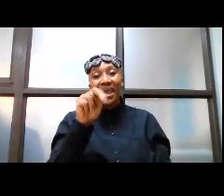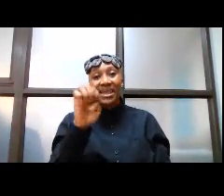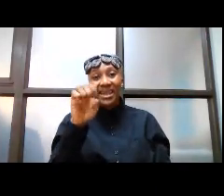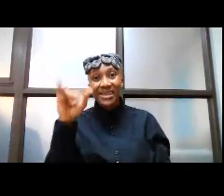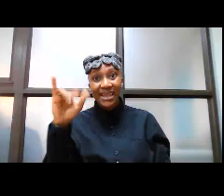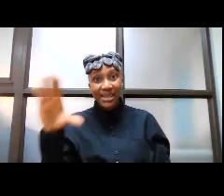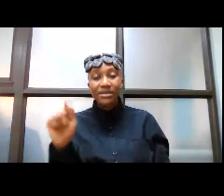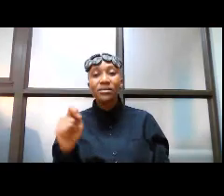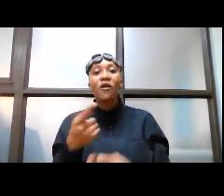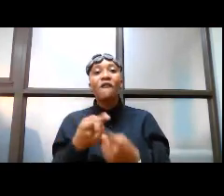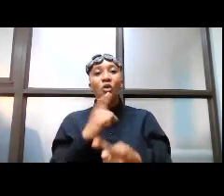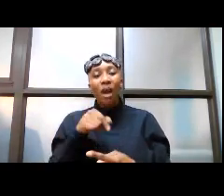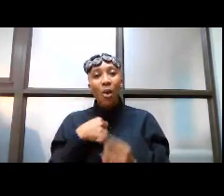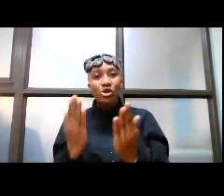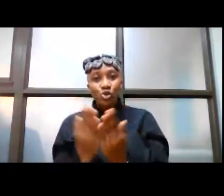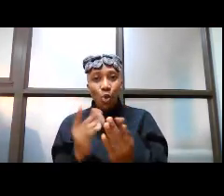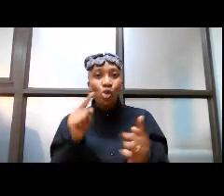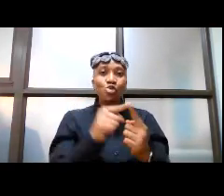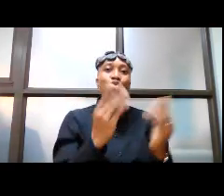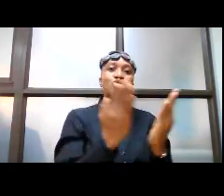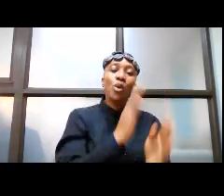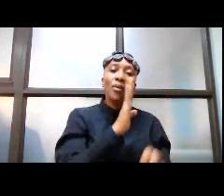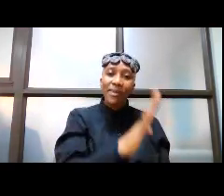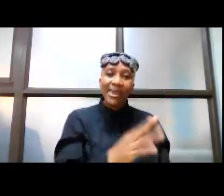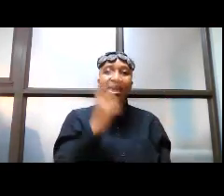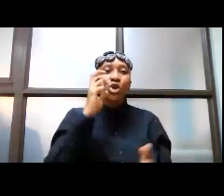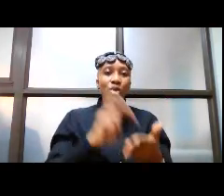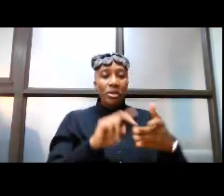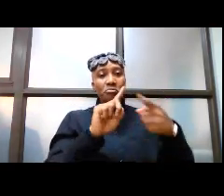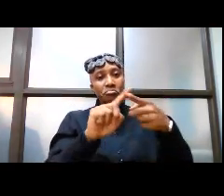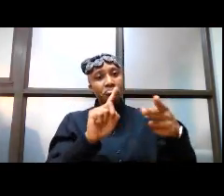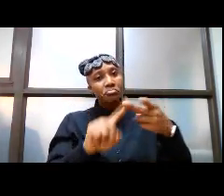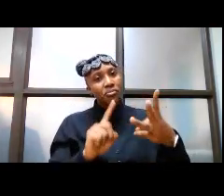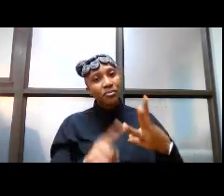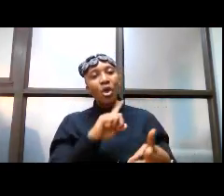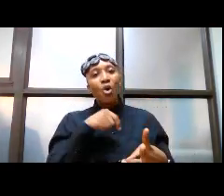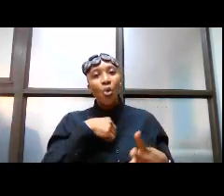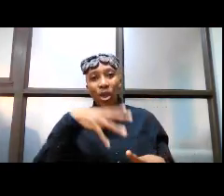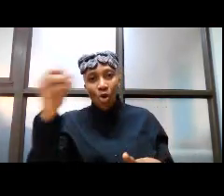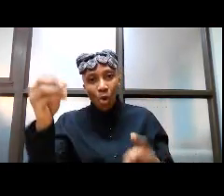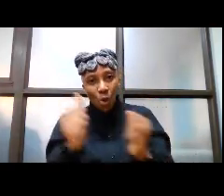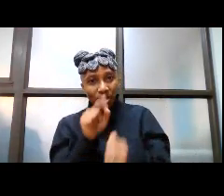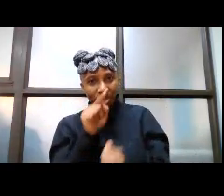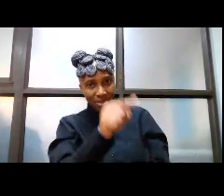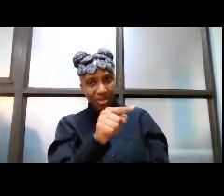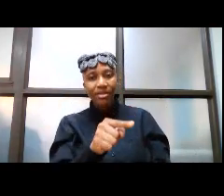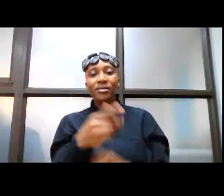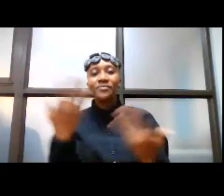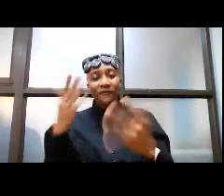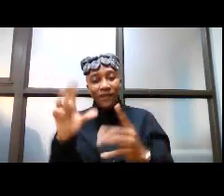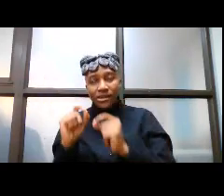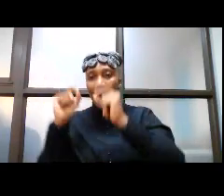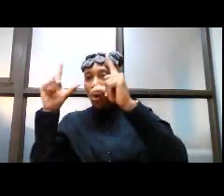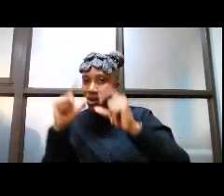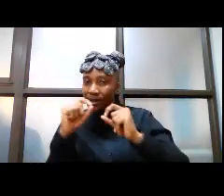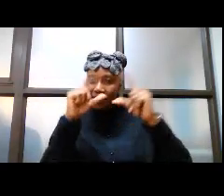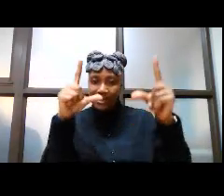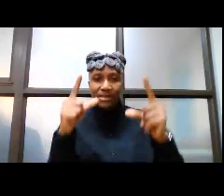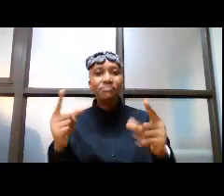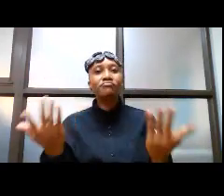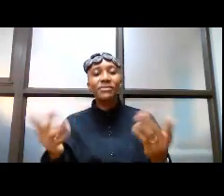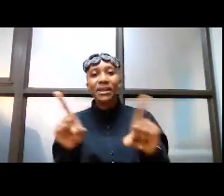B, this is what you need. We will go with Benedict and make sure that we do awareness. We make sure that all the educators,